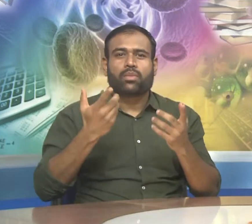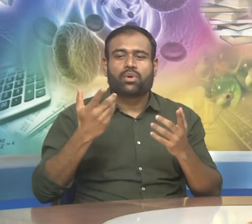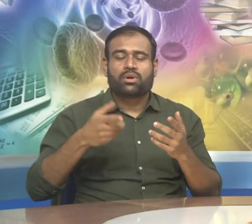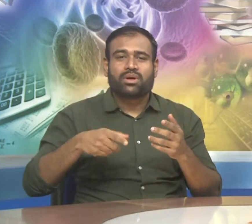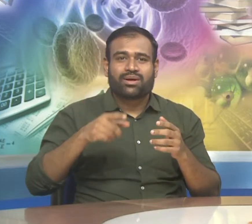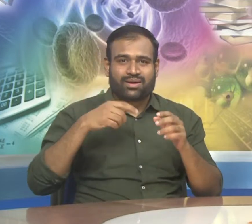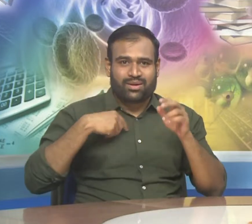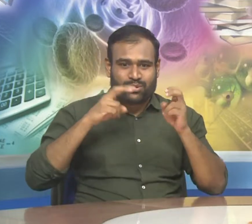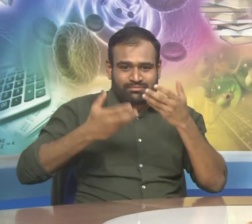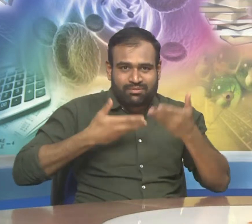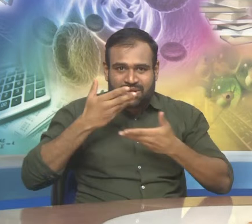Objective.